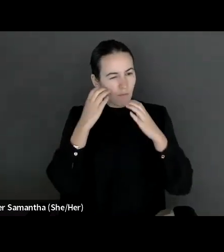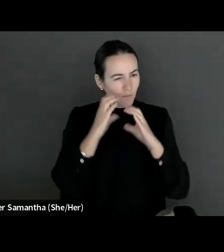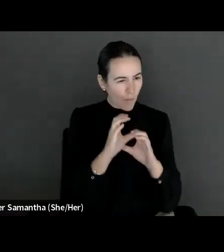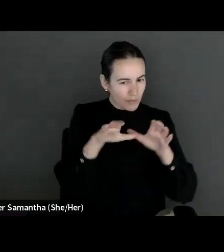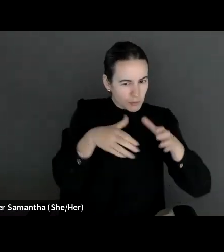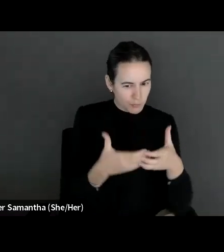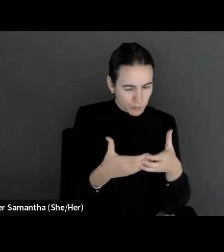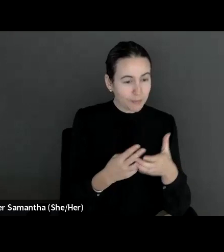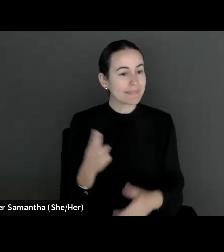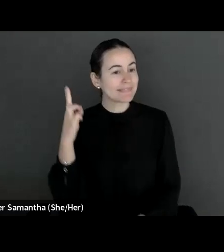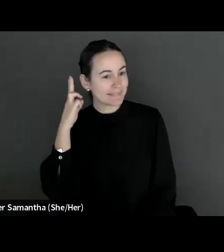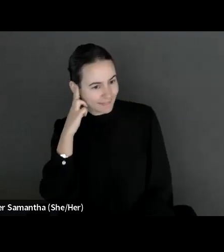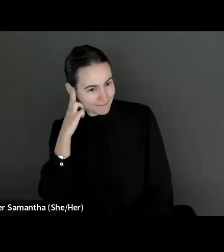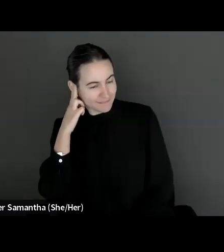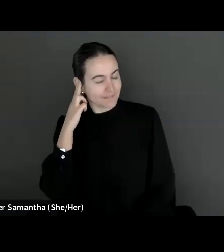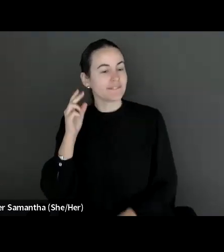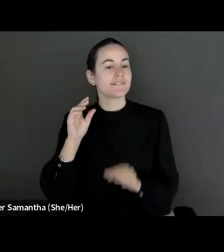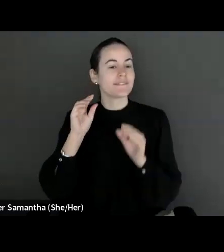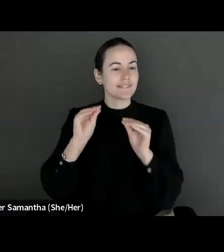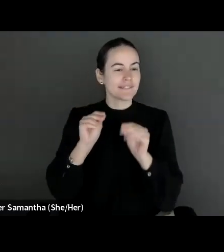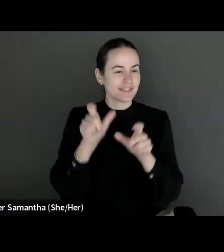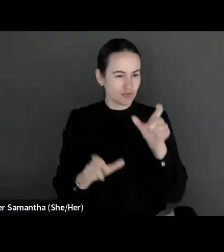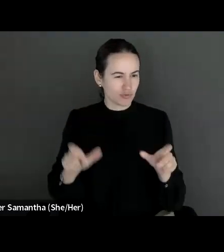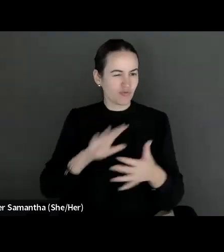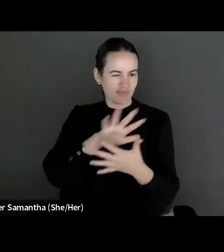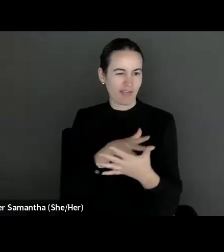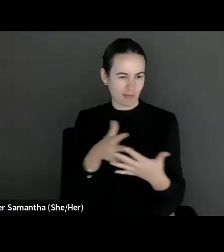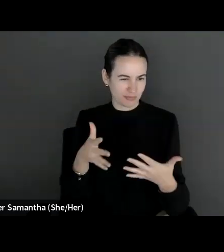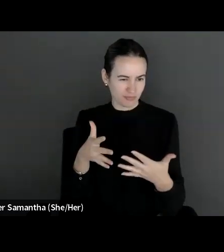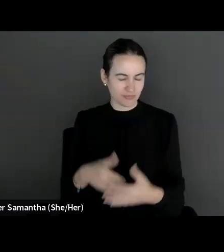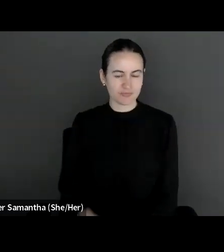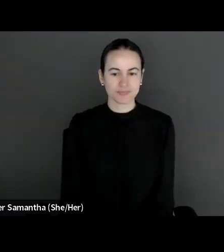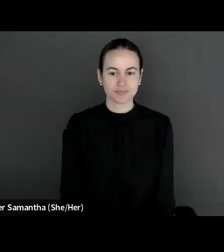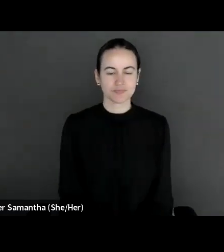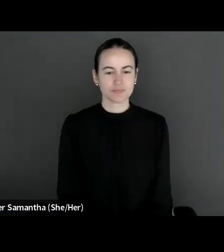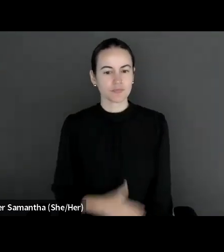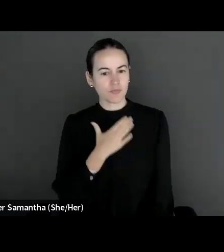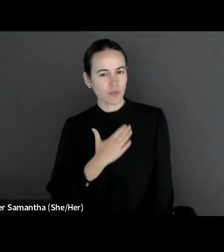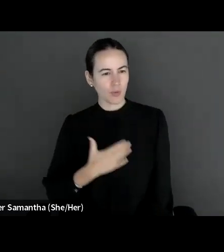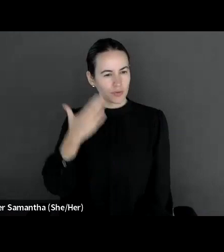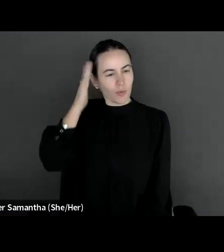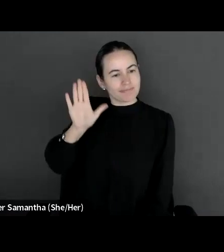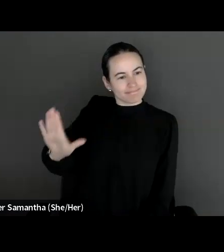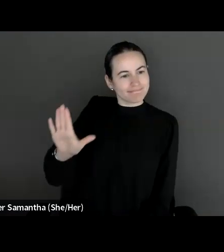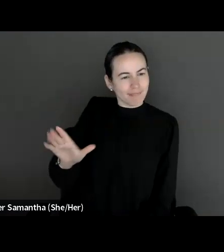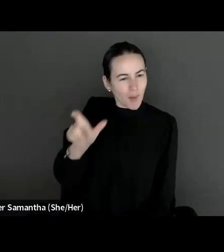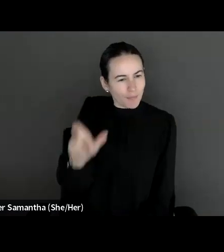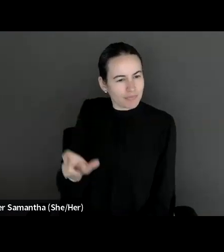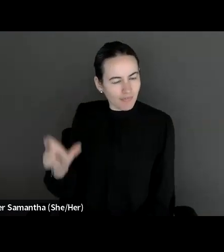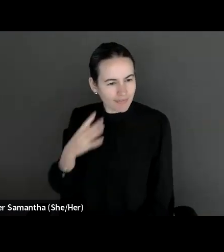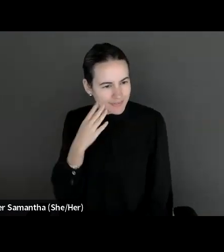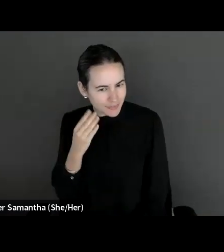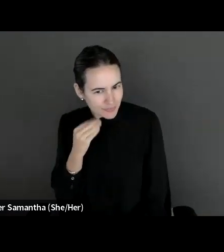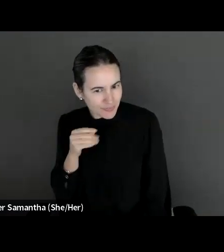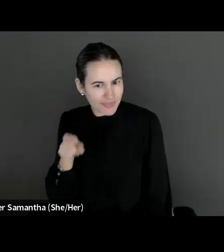deaf sign language teachers. And the basic questions we wanted to know, based on their own experience, what are characteristics